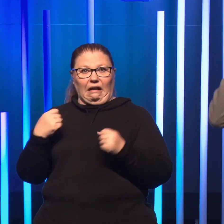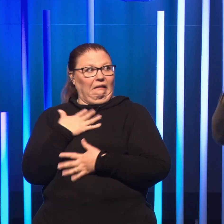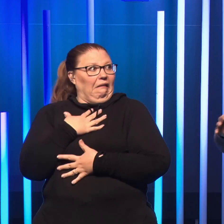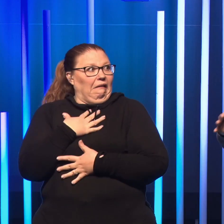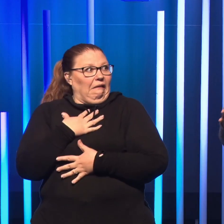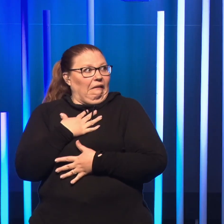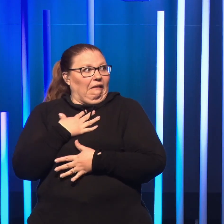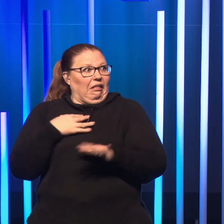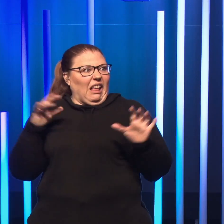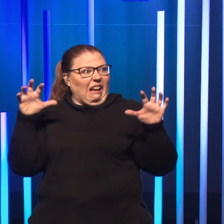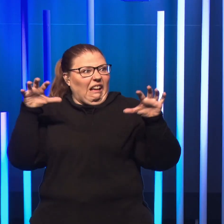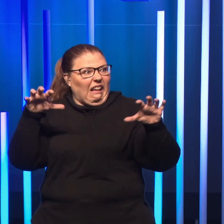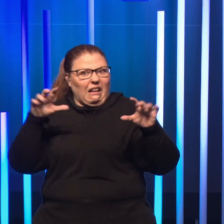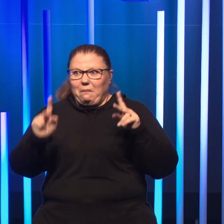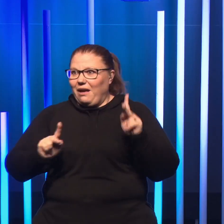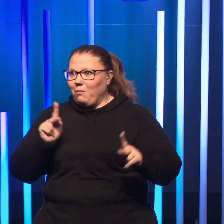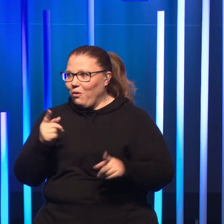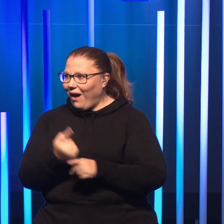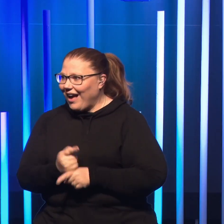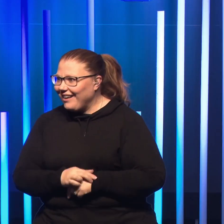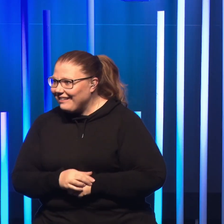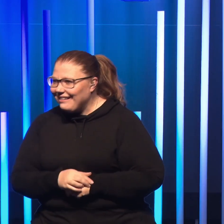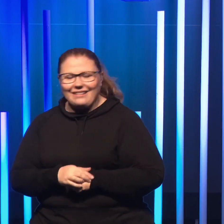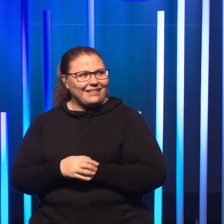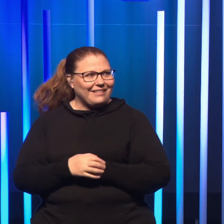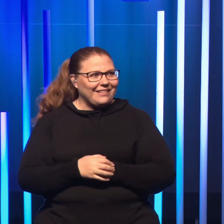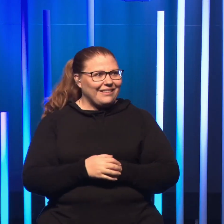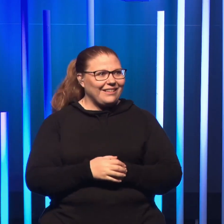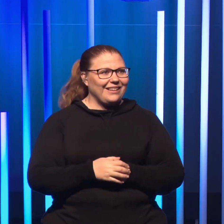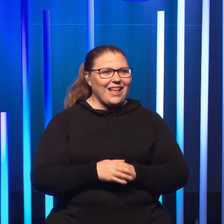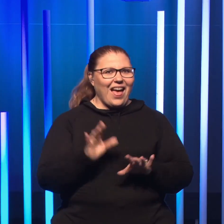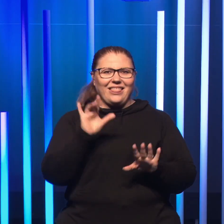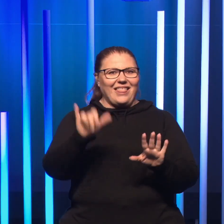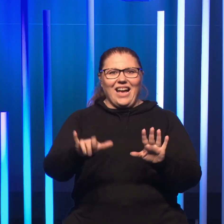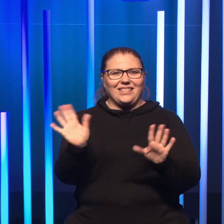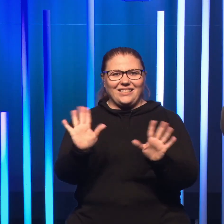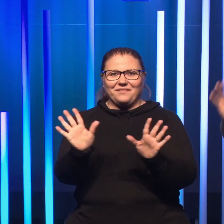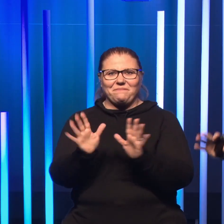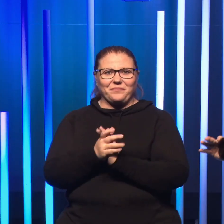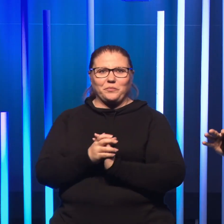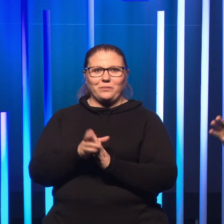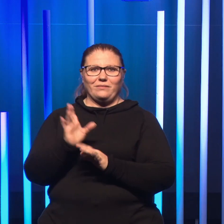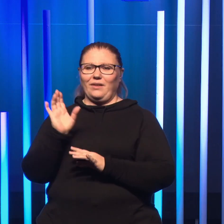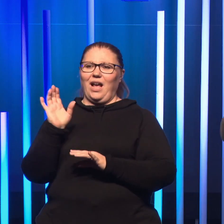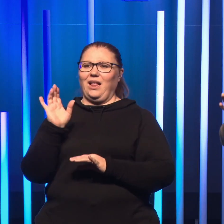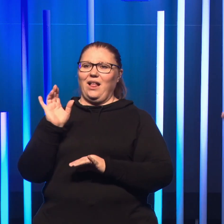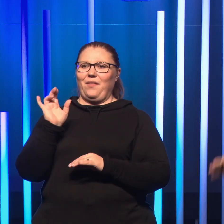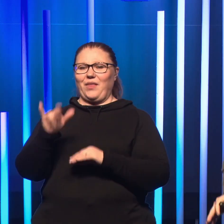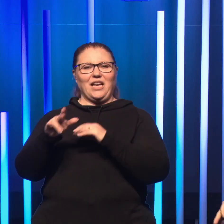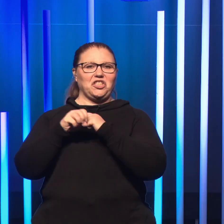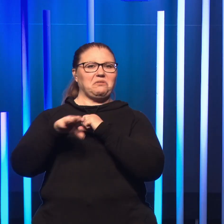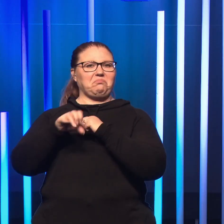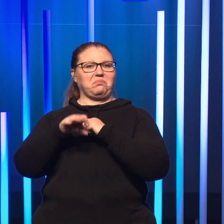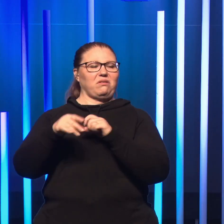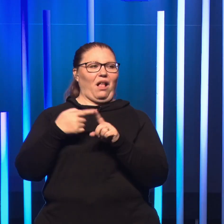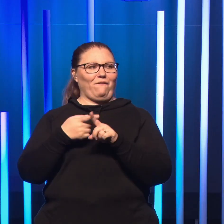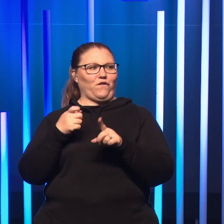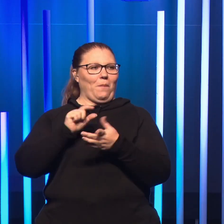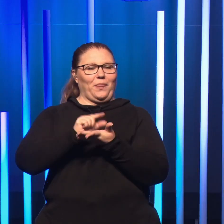villainous people, okay? Can we just that's just PR from the gospel writers,